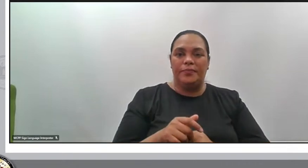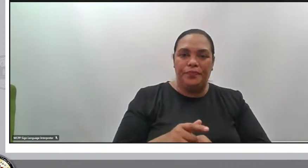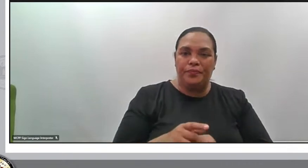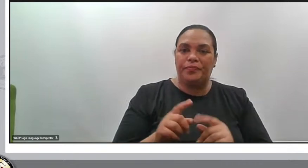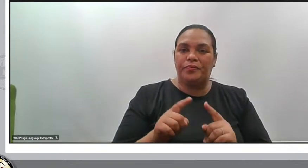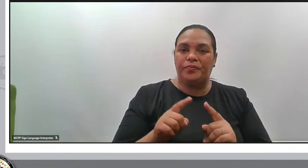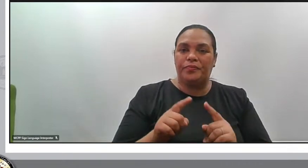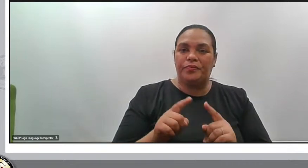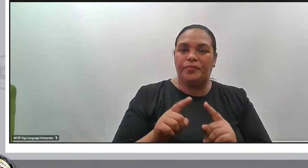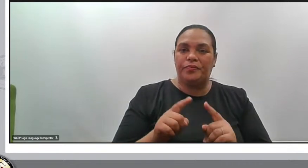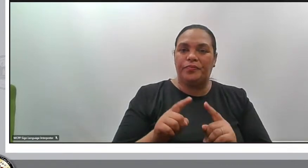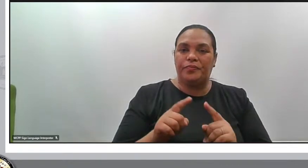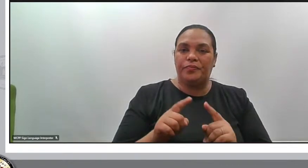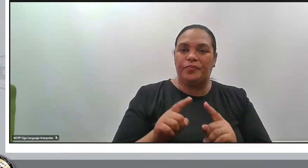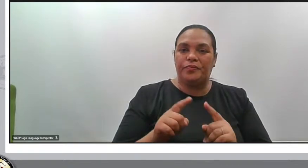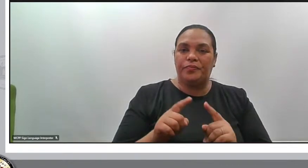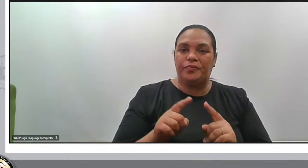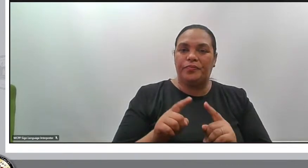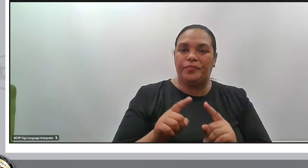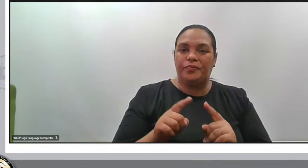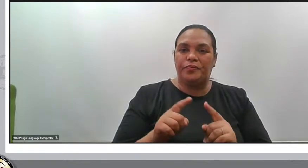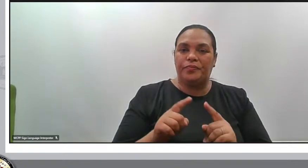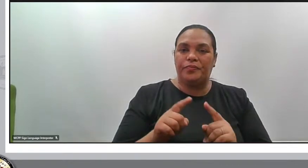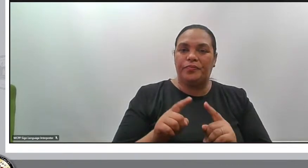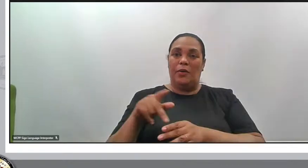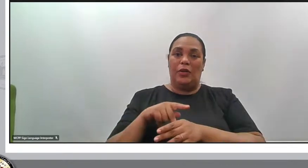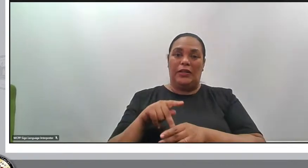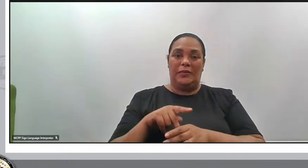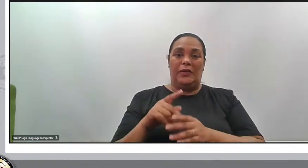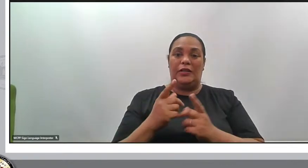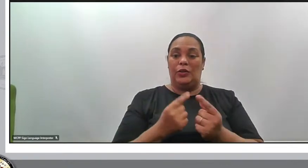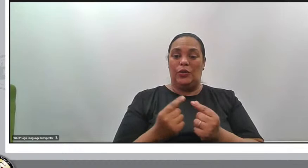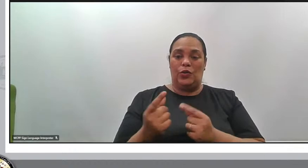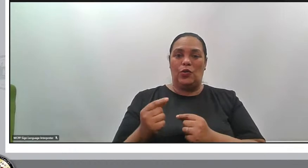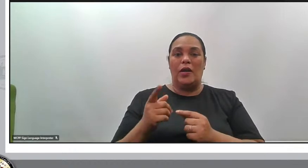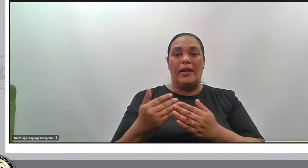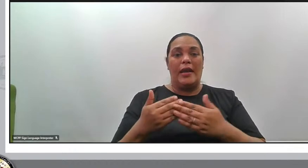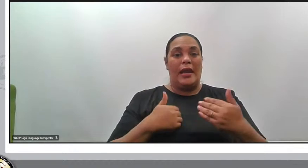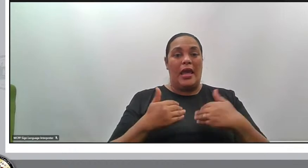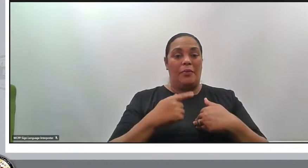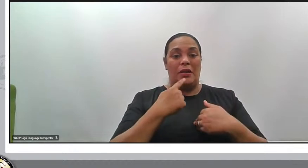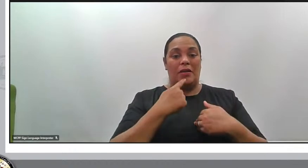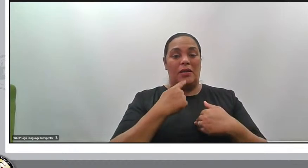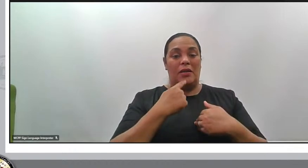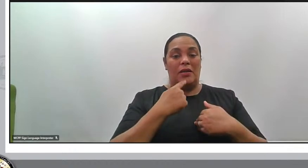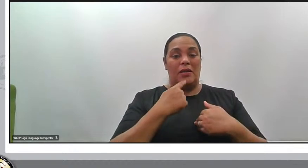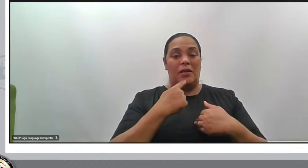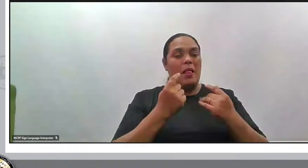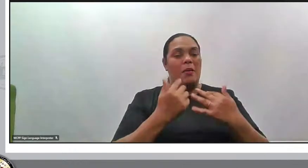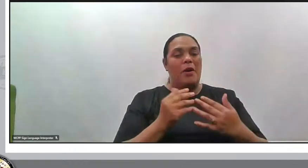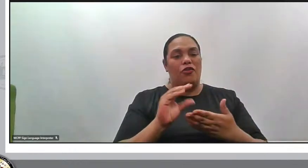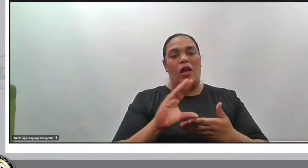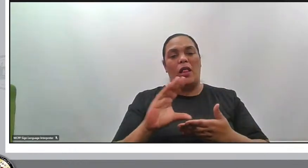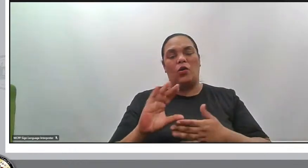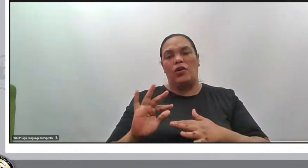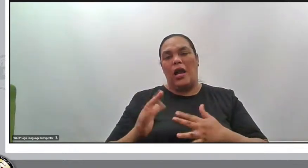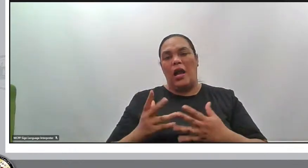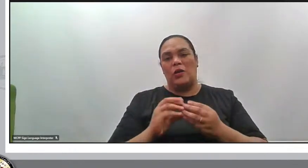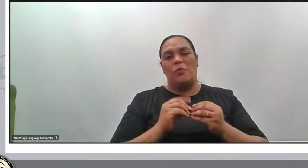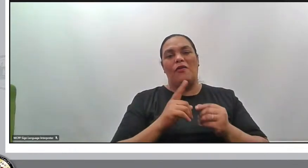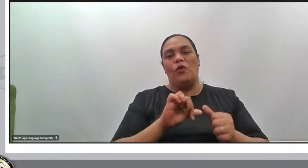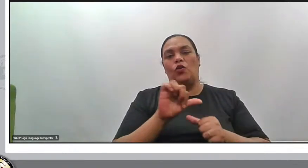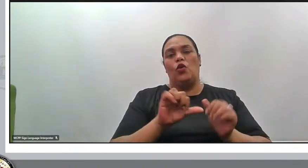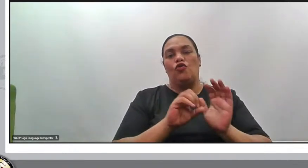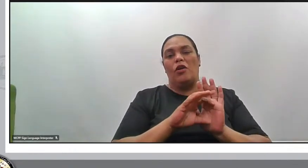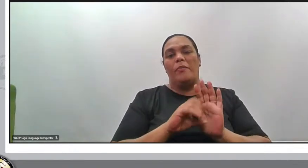of refocusing the current public participation efforts, can the administration tell us what budget allocations have been made for social